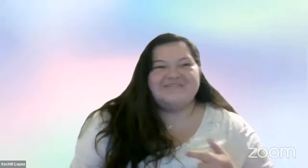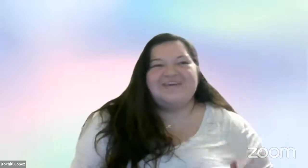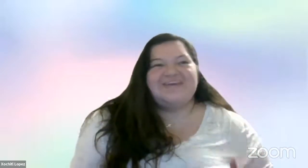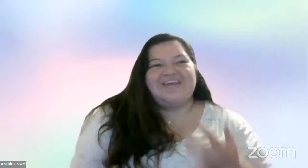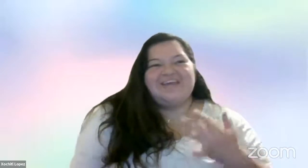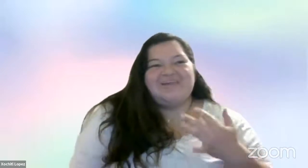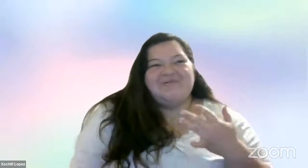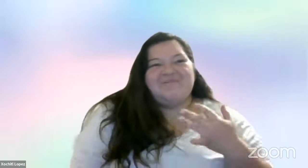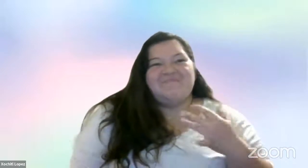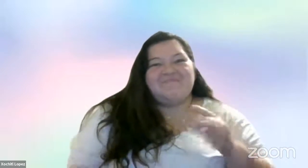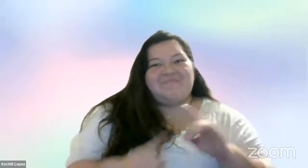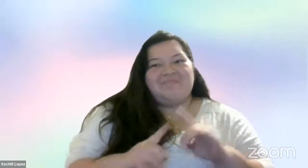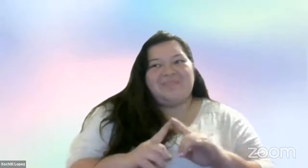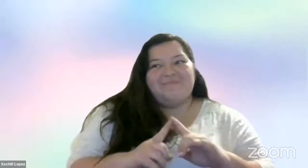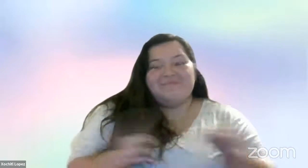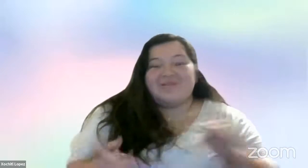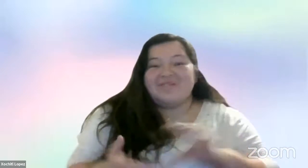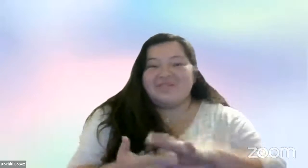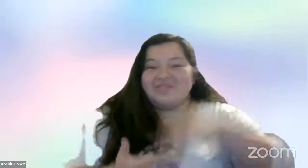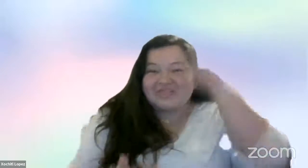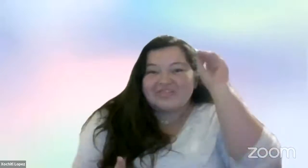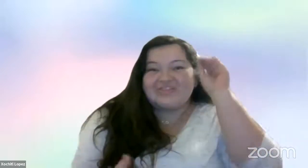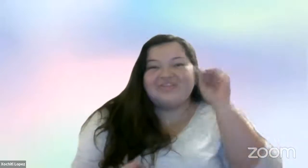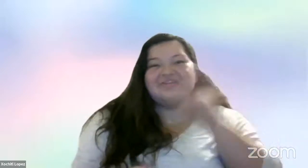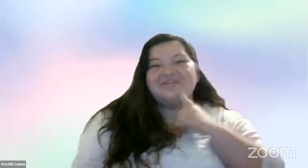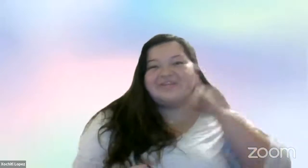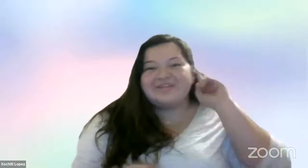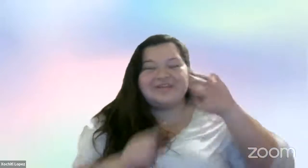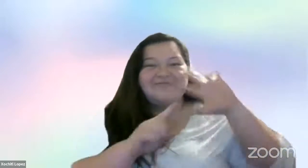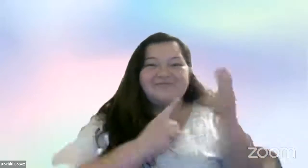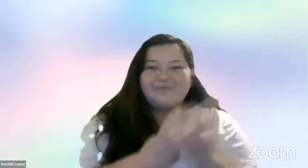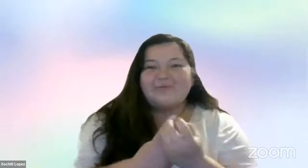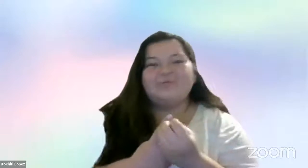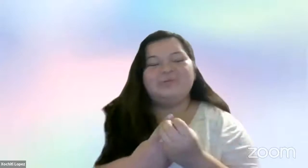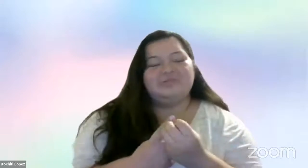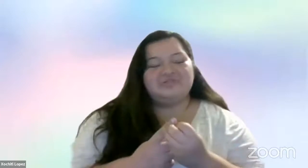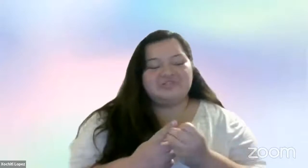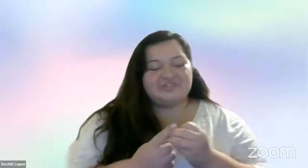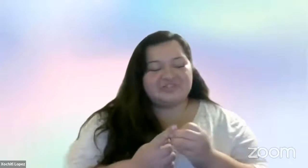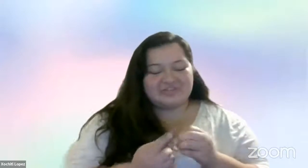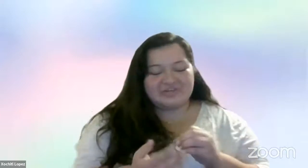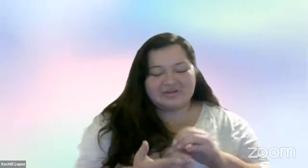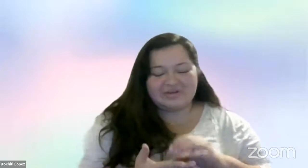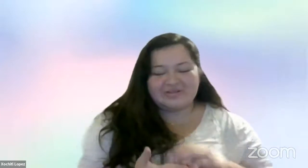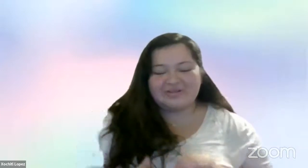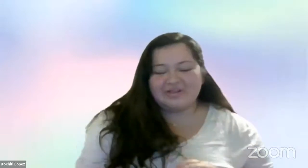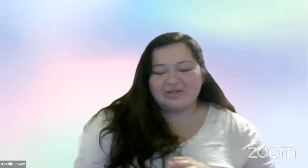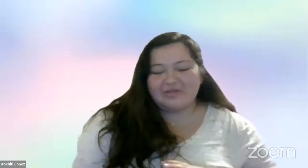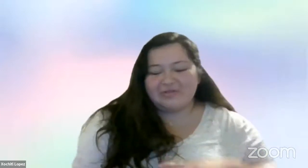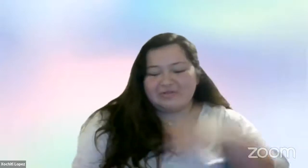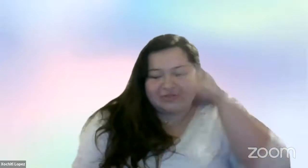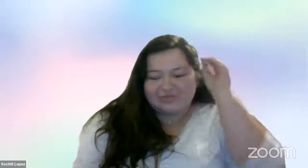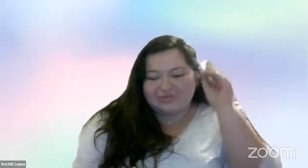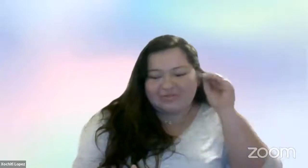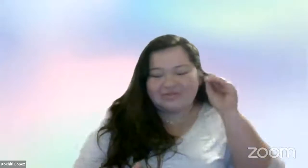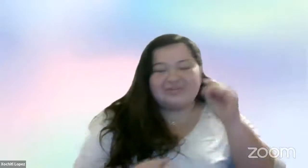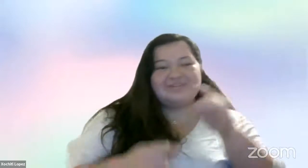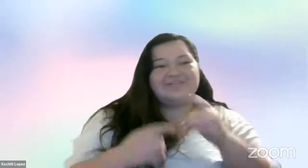just don't know. But I'm learning about deaf culture. Oof, wow. That